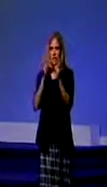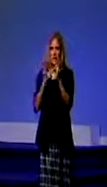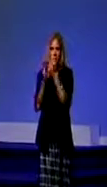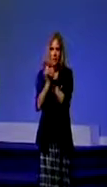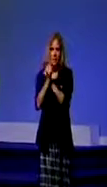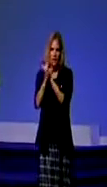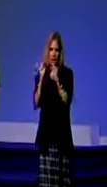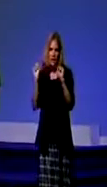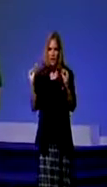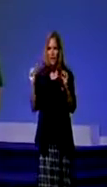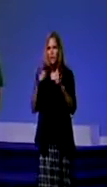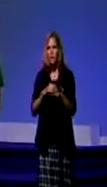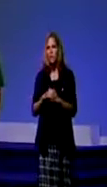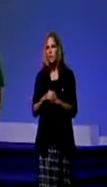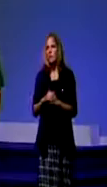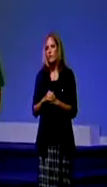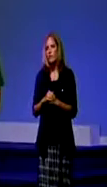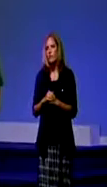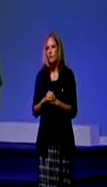Jesus